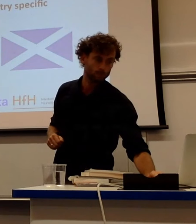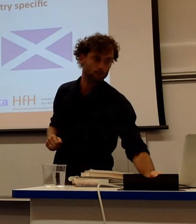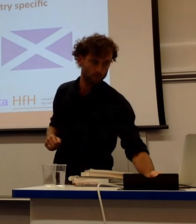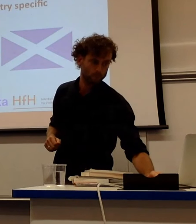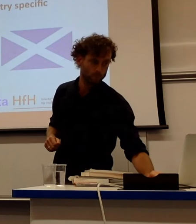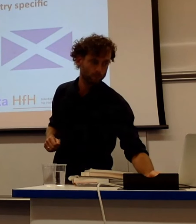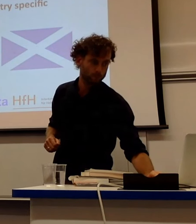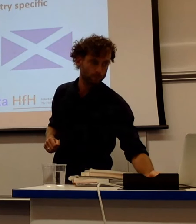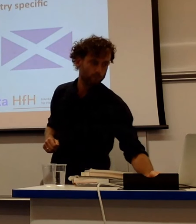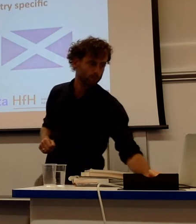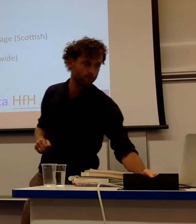country environment.